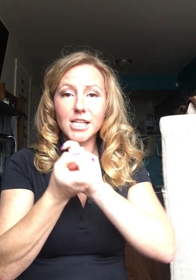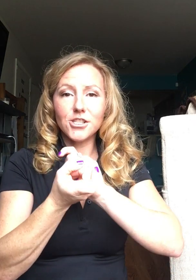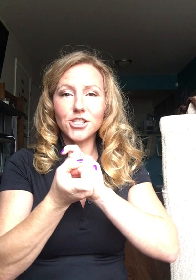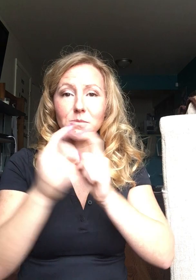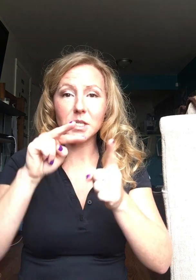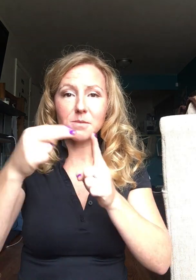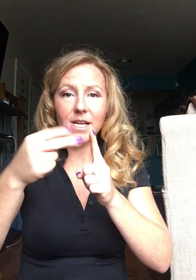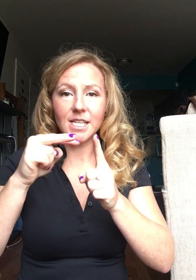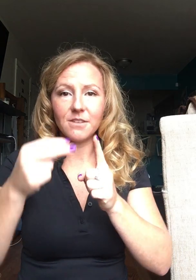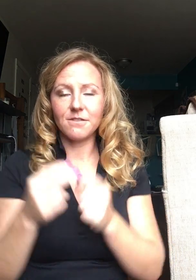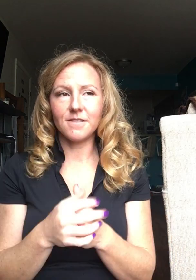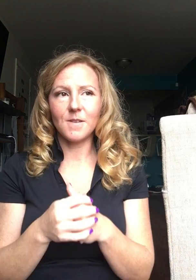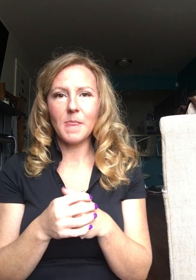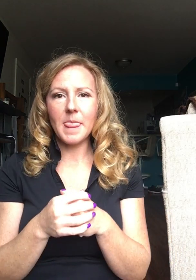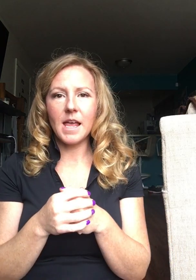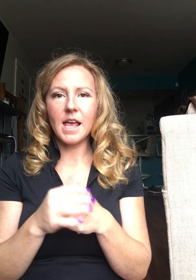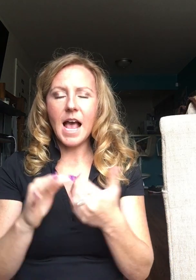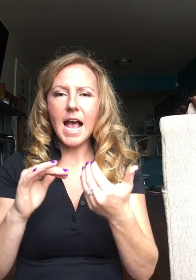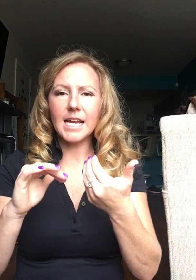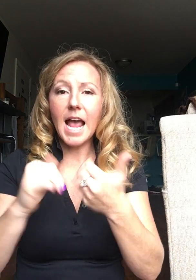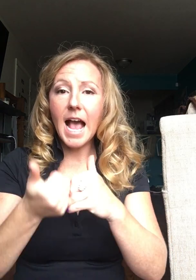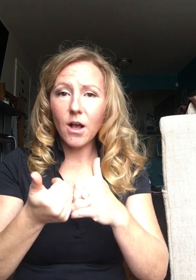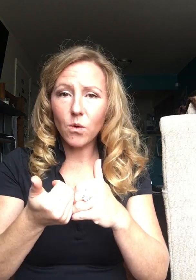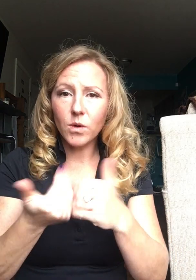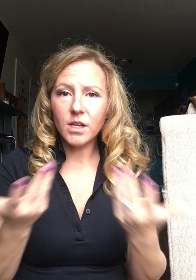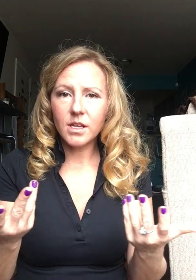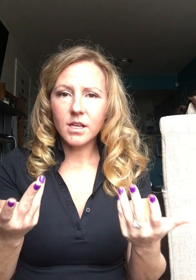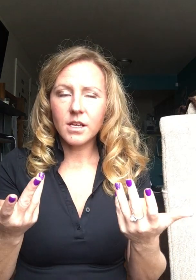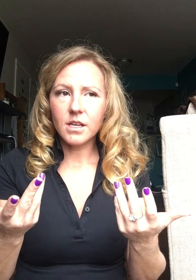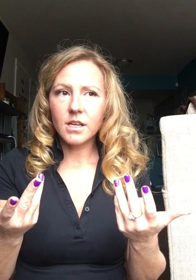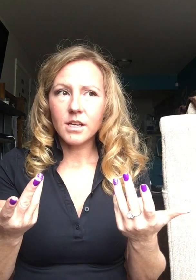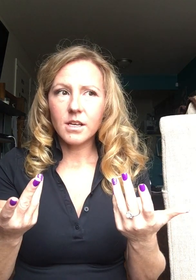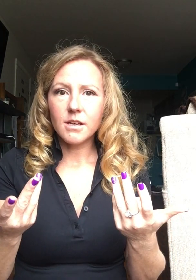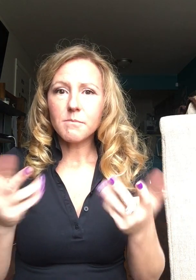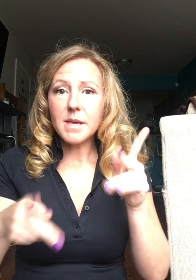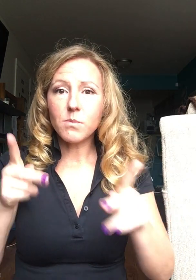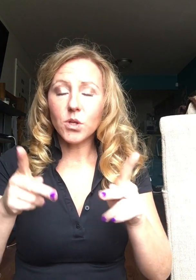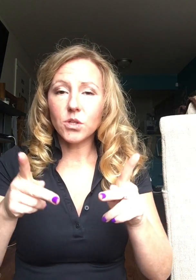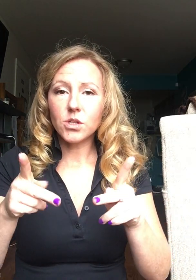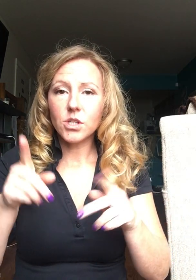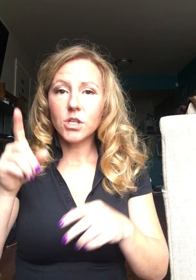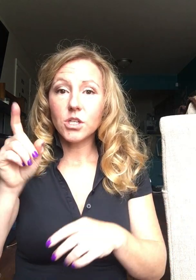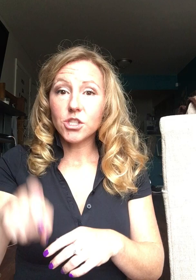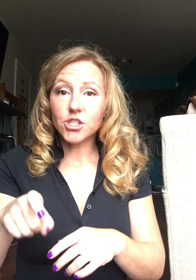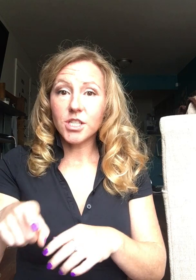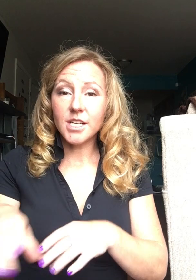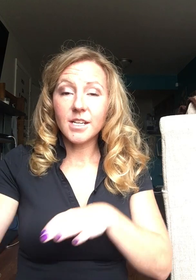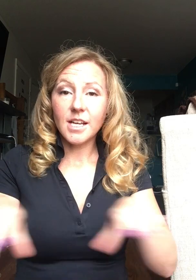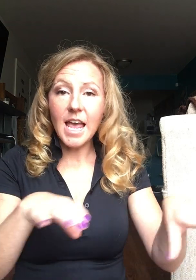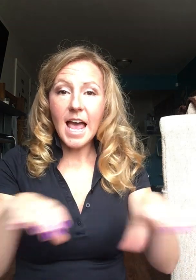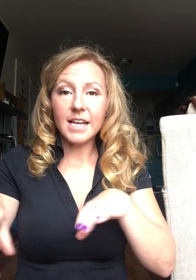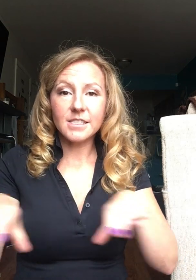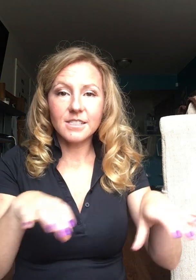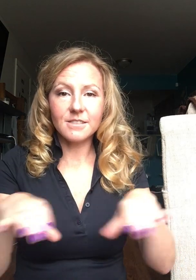change your perspective on how people should act.